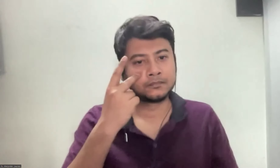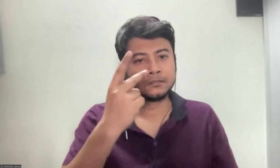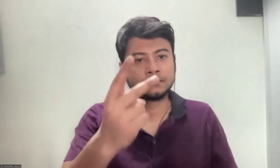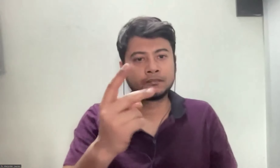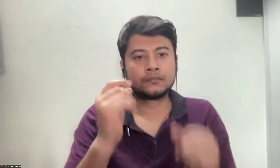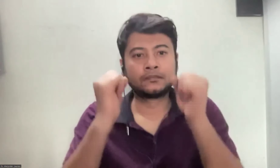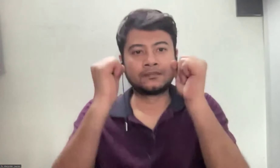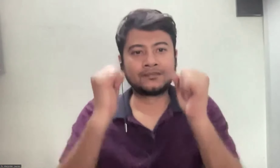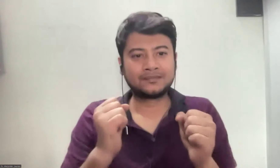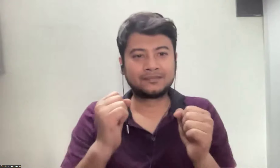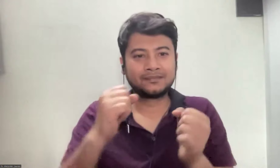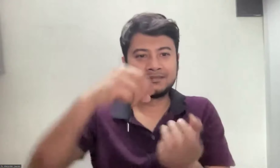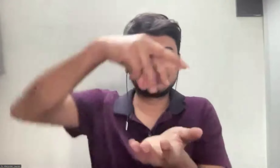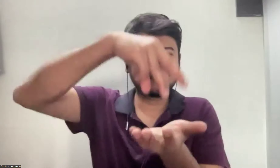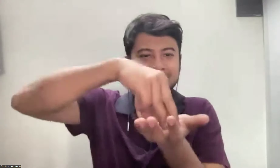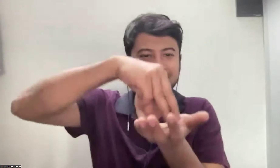for keeping the tulsi pot.